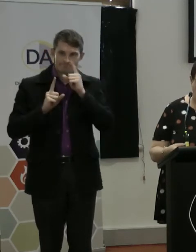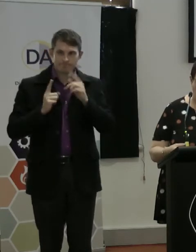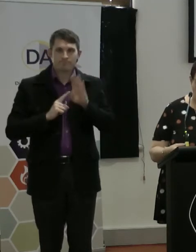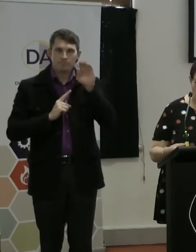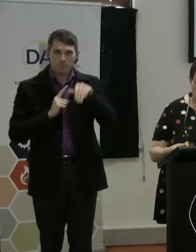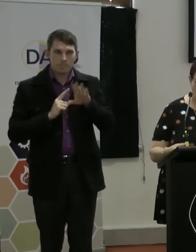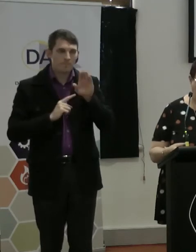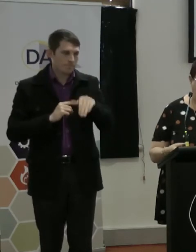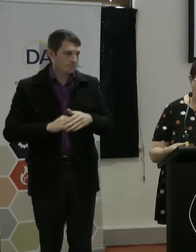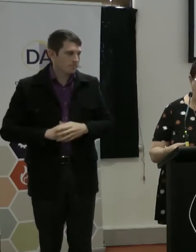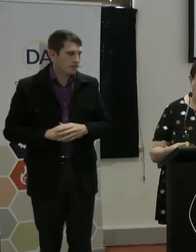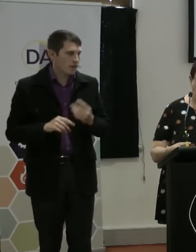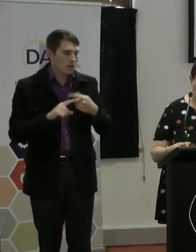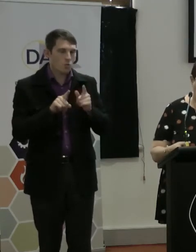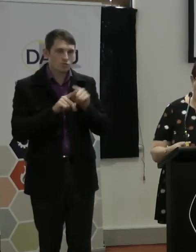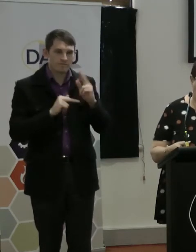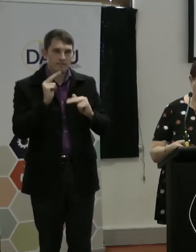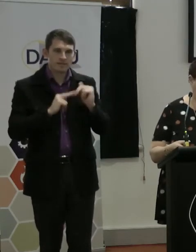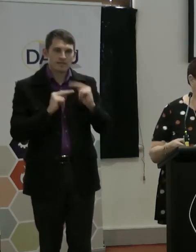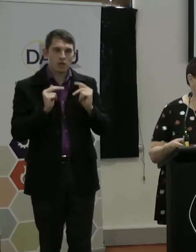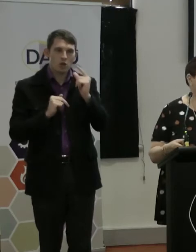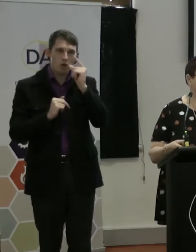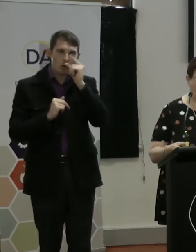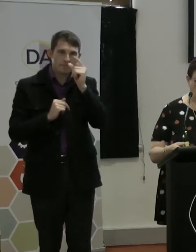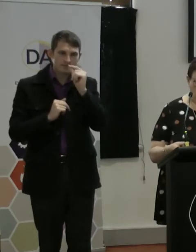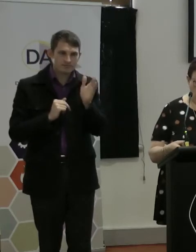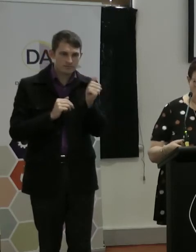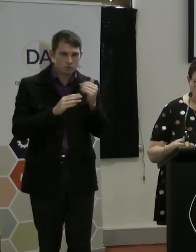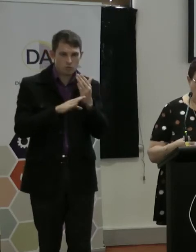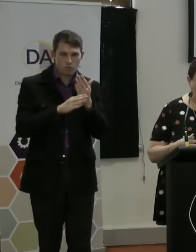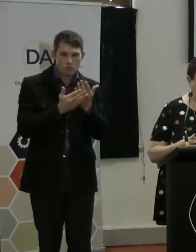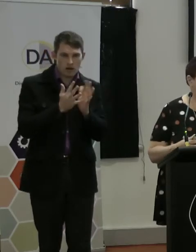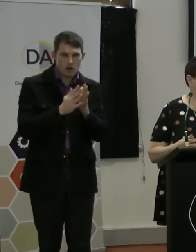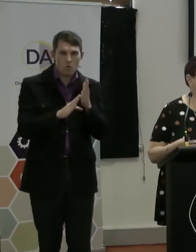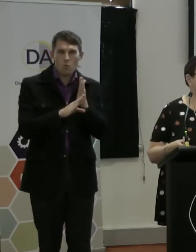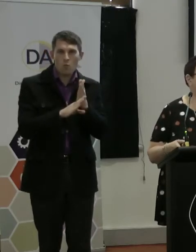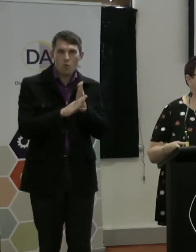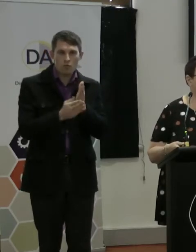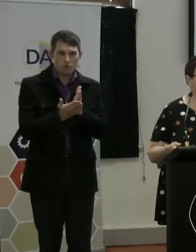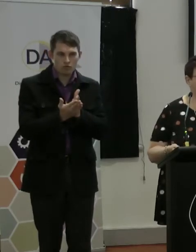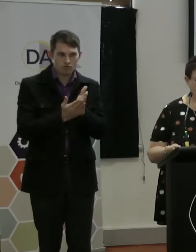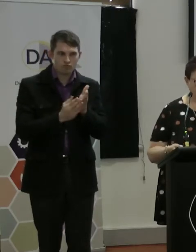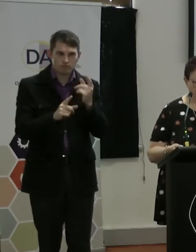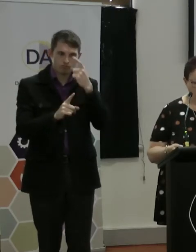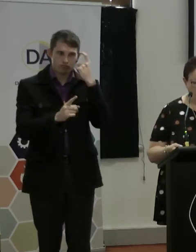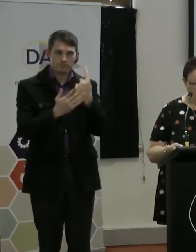competency and competence of working through particular phases of trauma work.